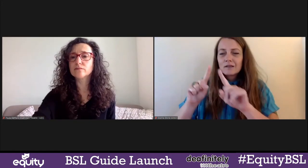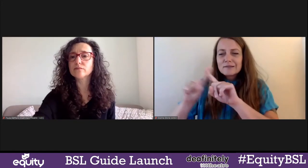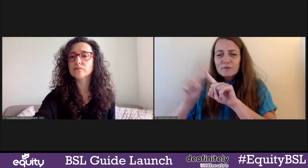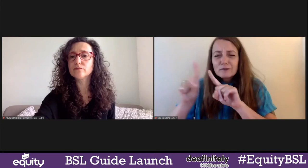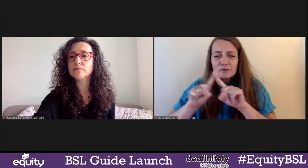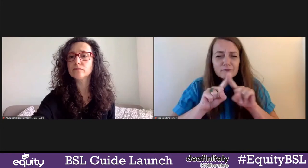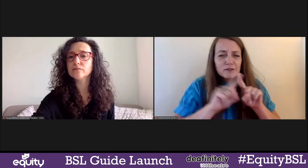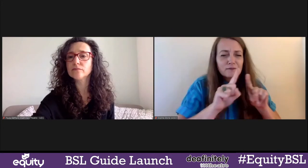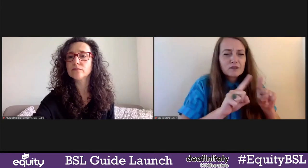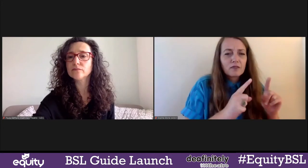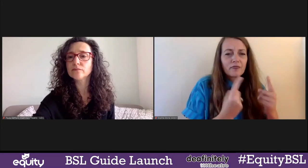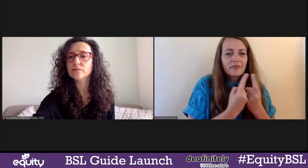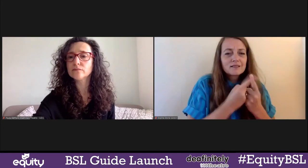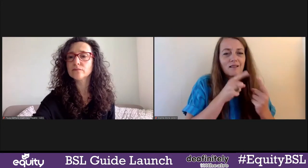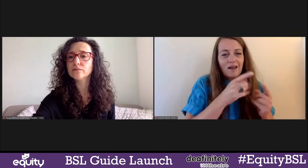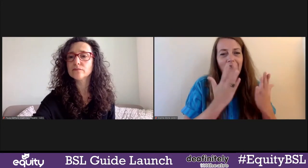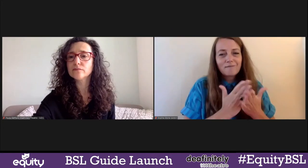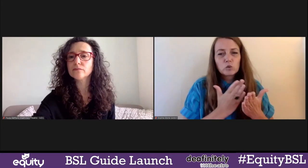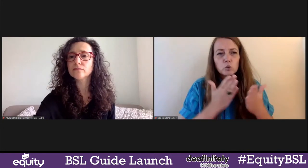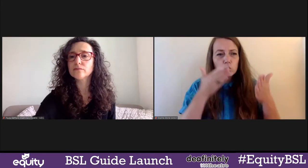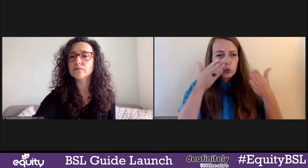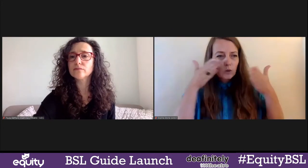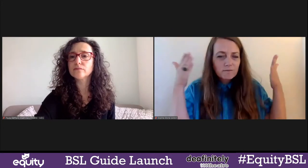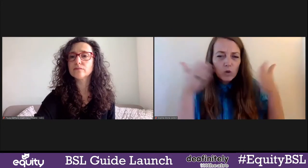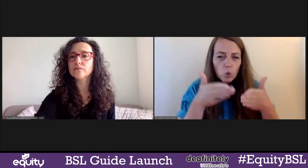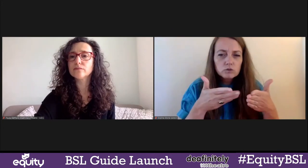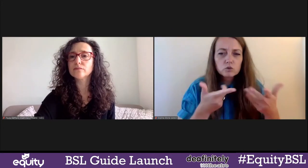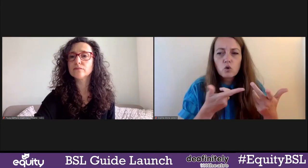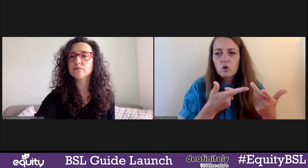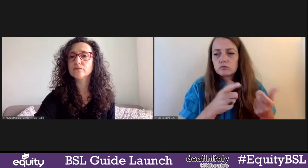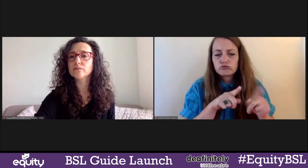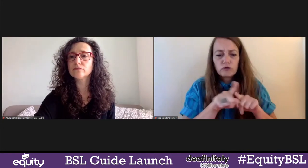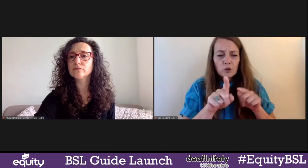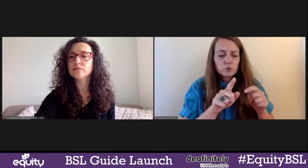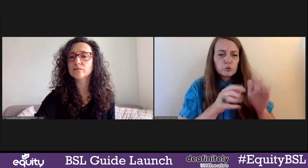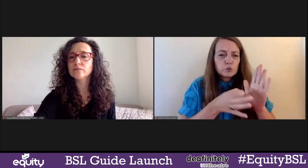I think big theatres have to consider a number of responsibilities,